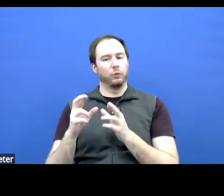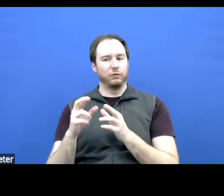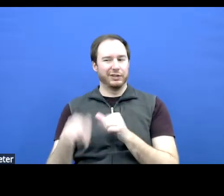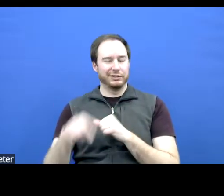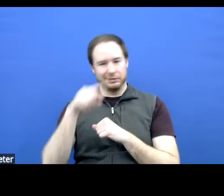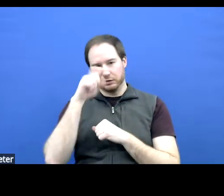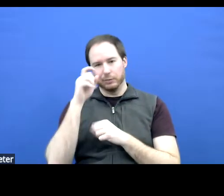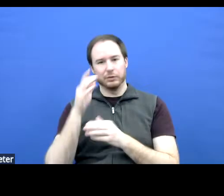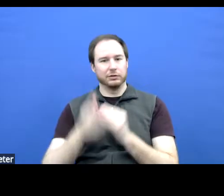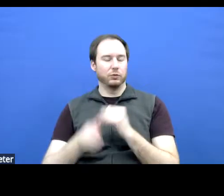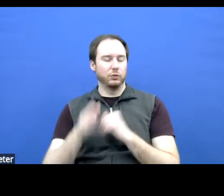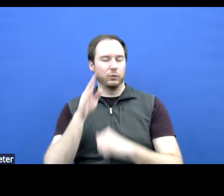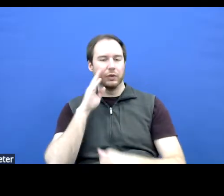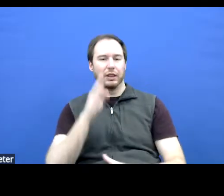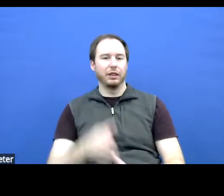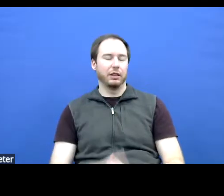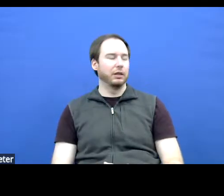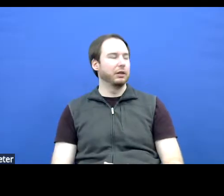this summer